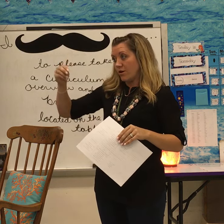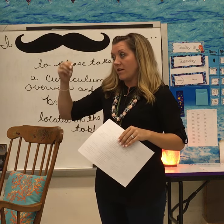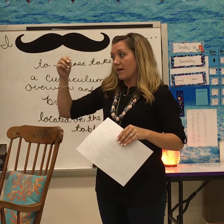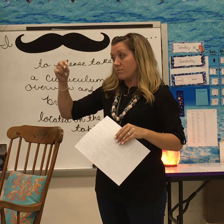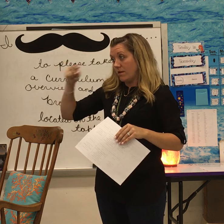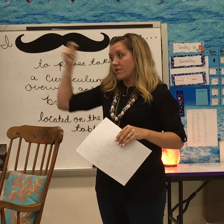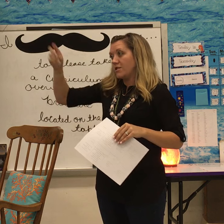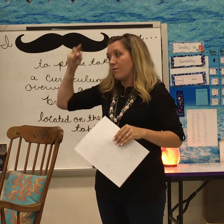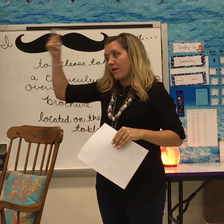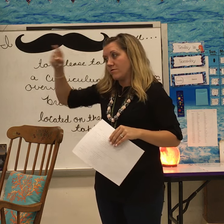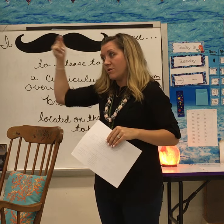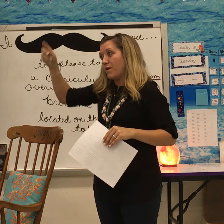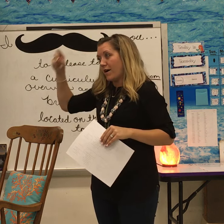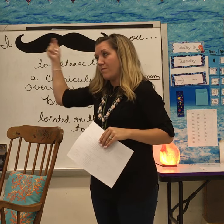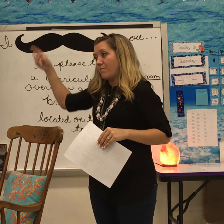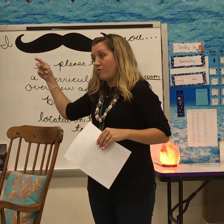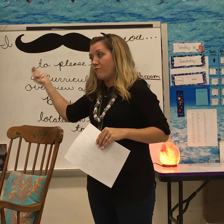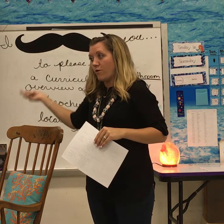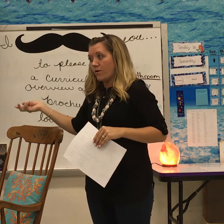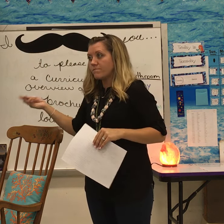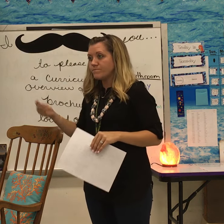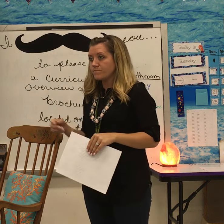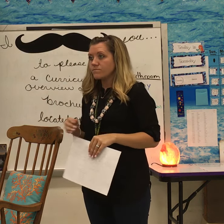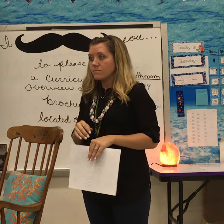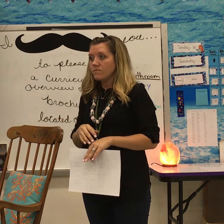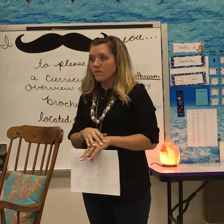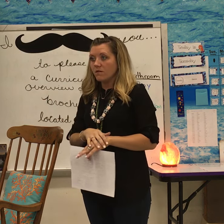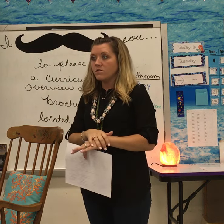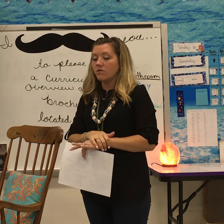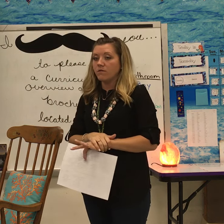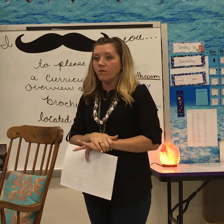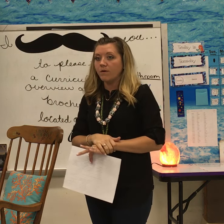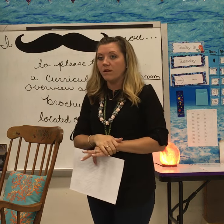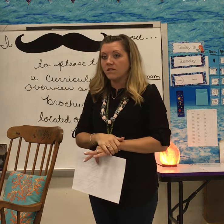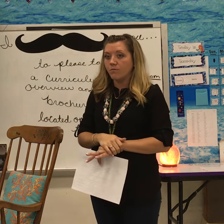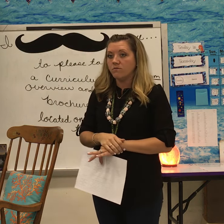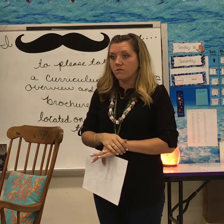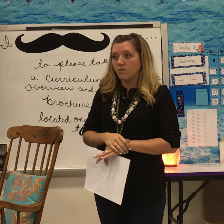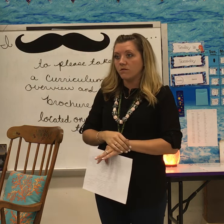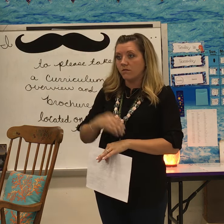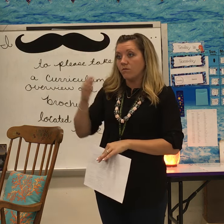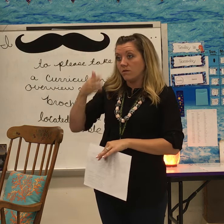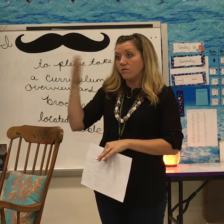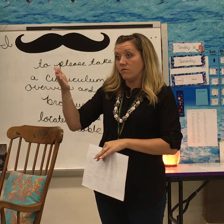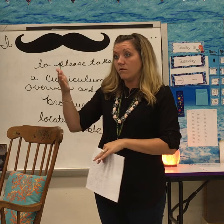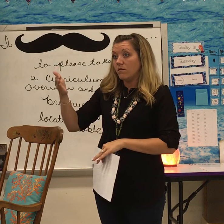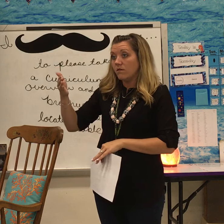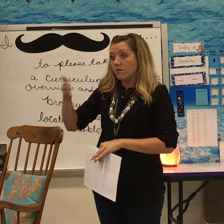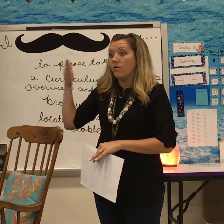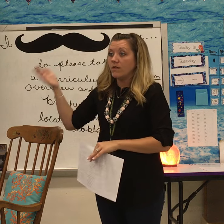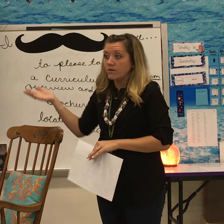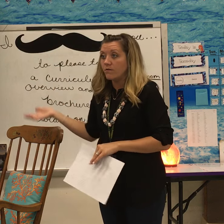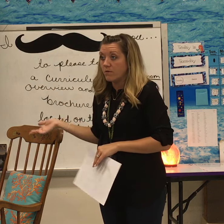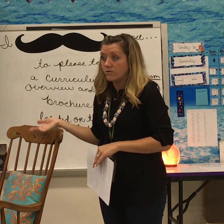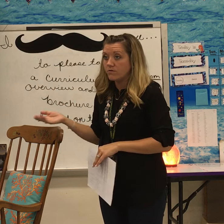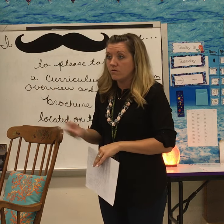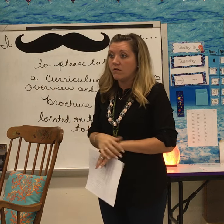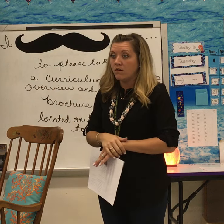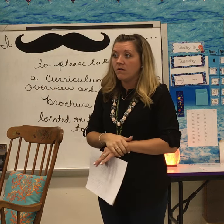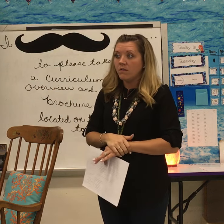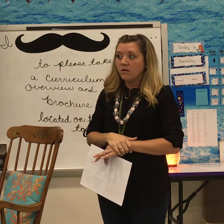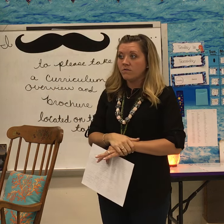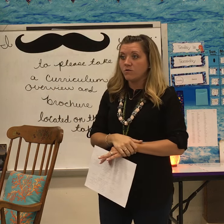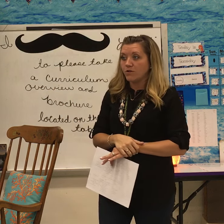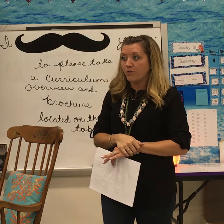once they saw the explanation, they were able to pick up and move forward. So they were being exposed to what they're going to go into in middle